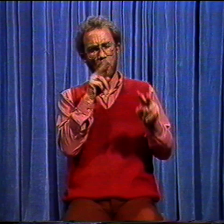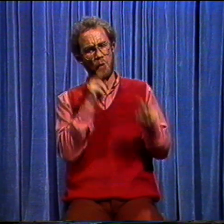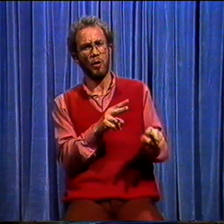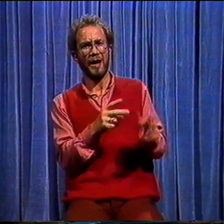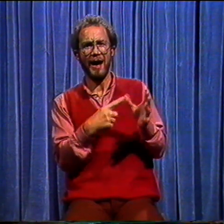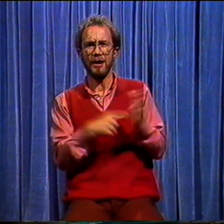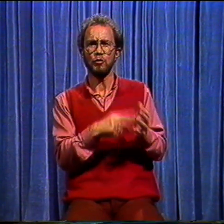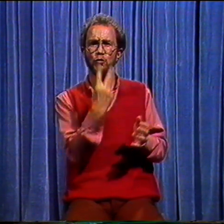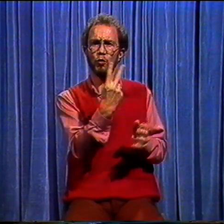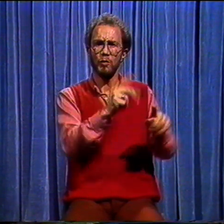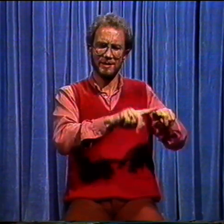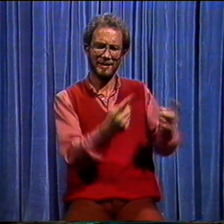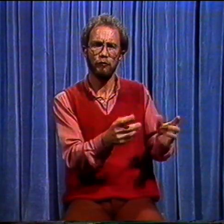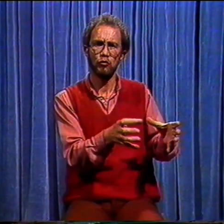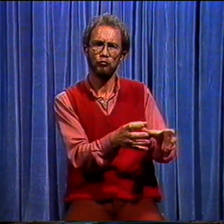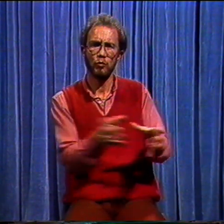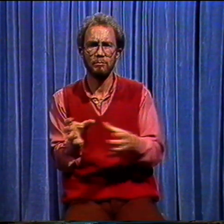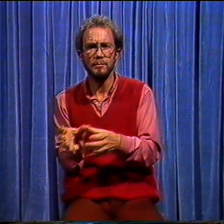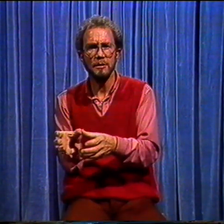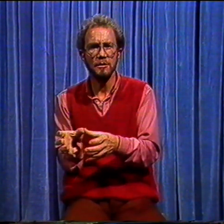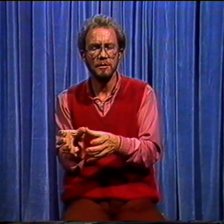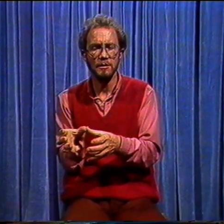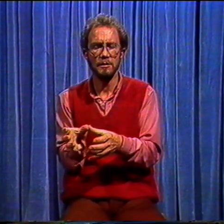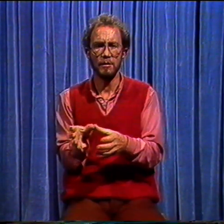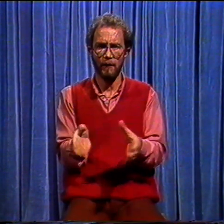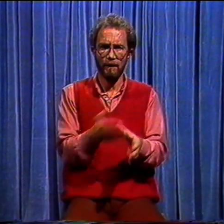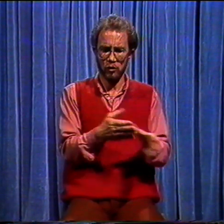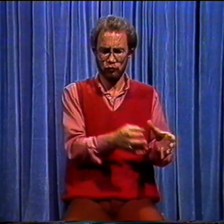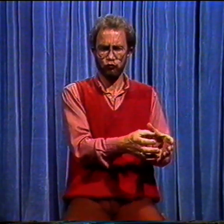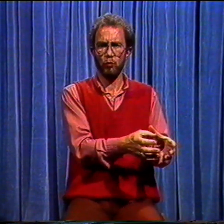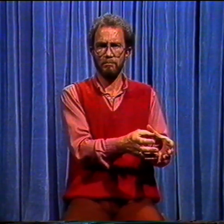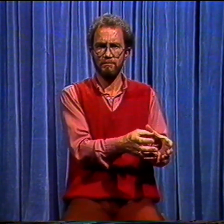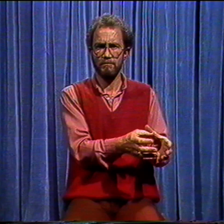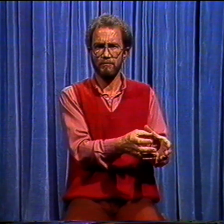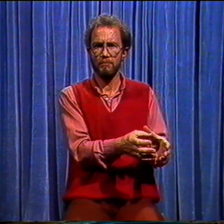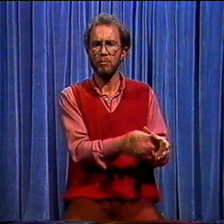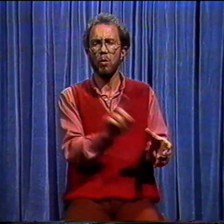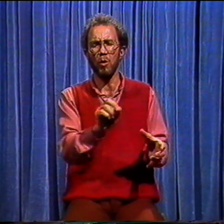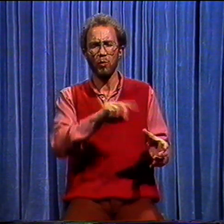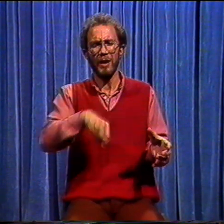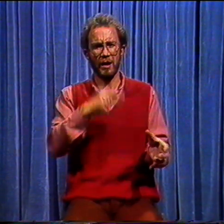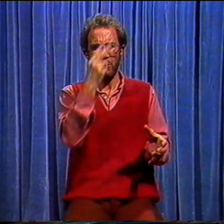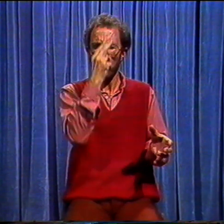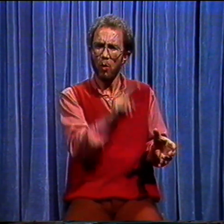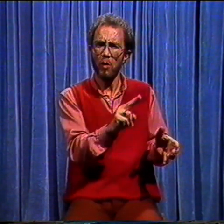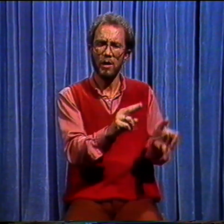And we're going to look at two different groups. The first group is what we call